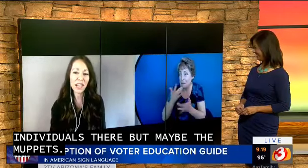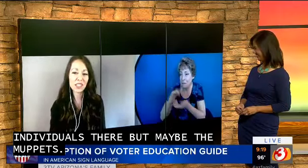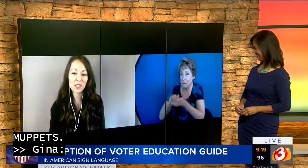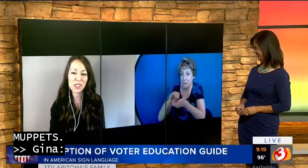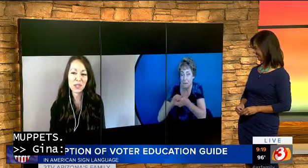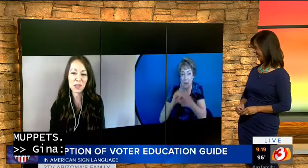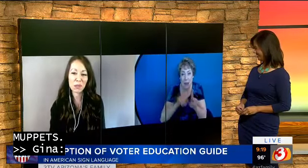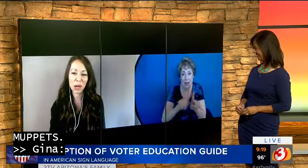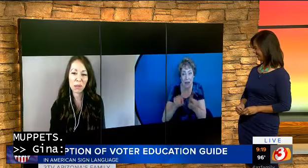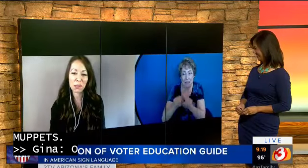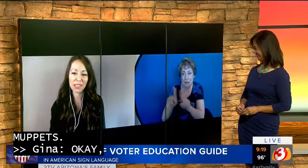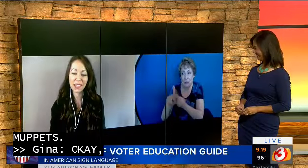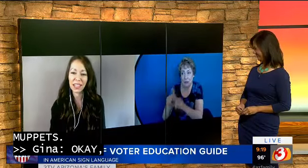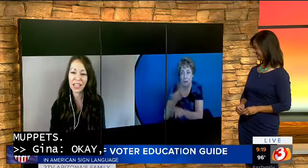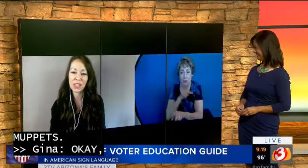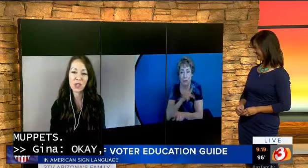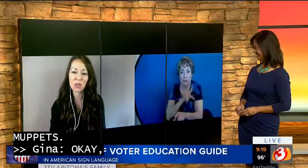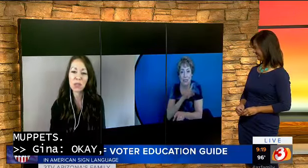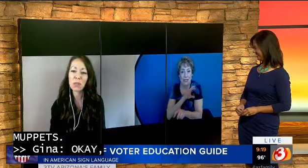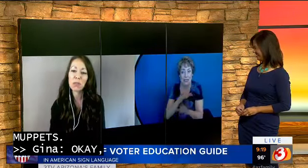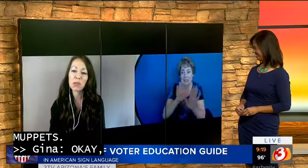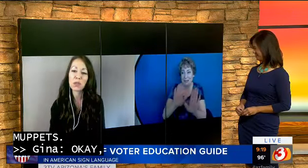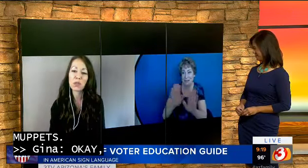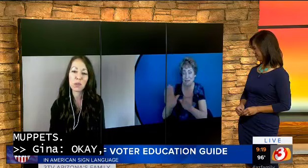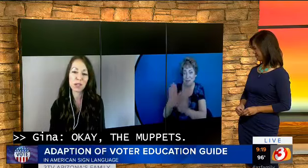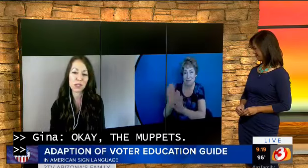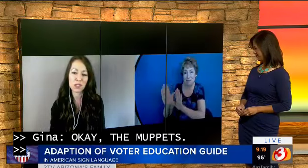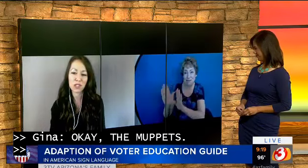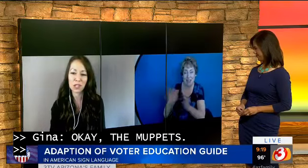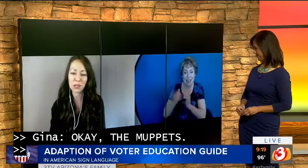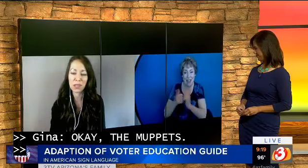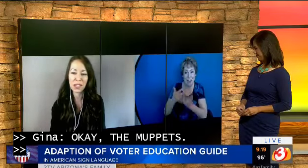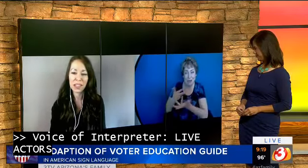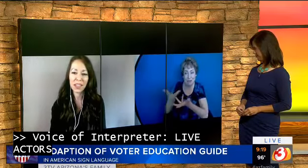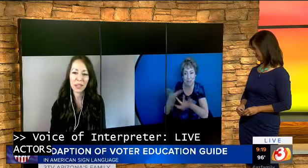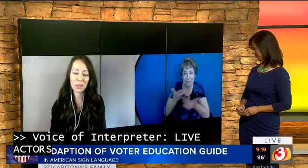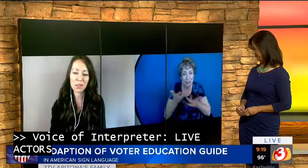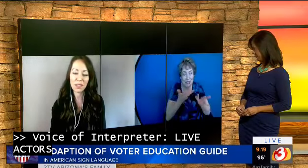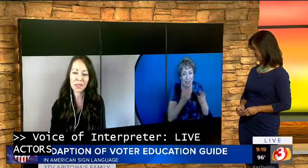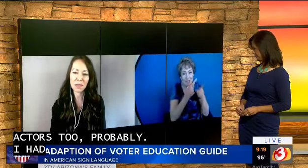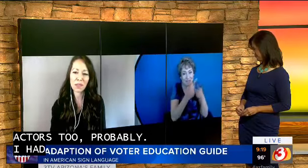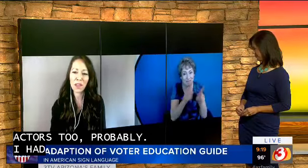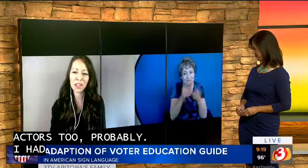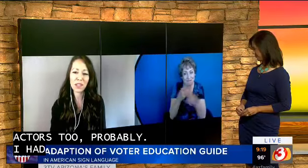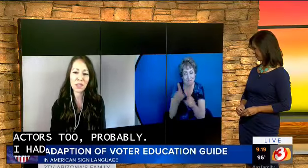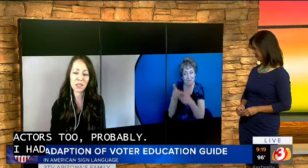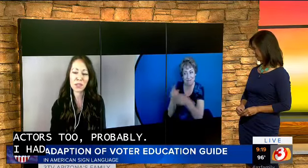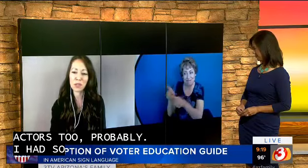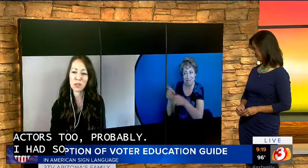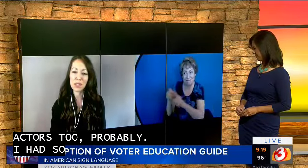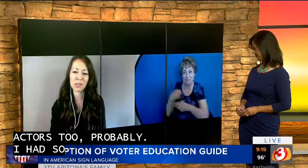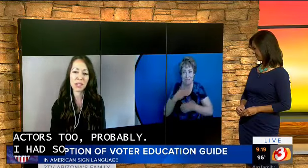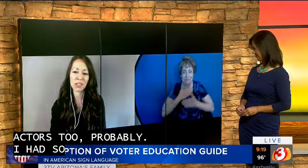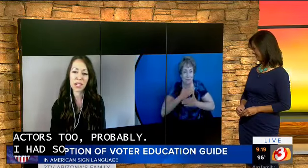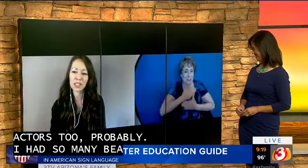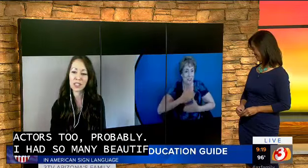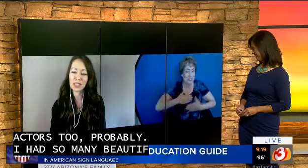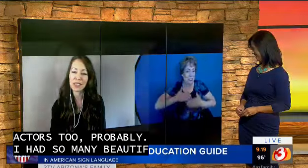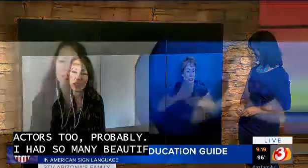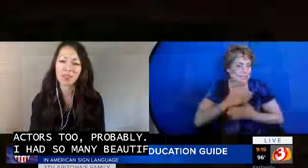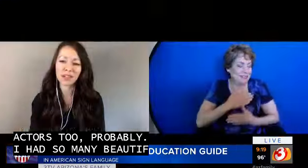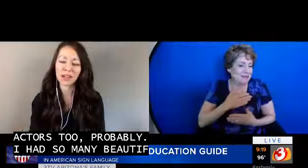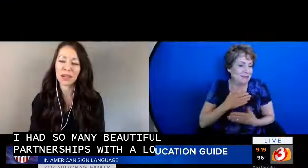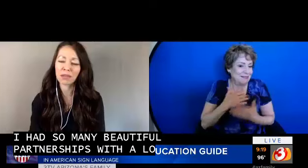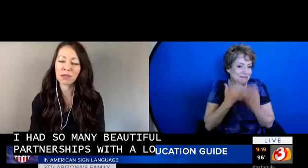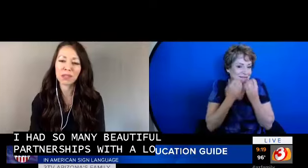live actors too, probably. I had so many beautiful partnerships with a lot of different individuals, and my